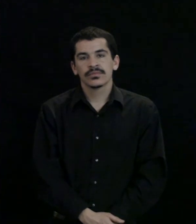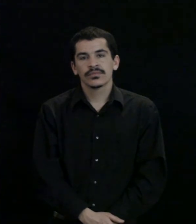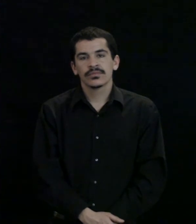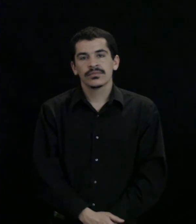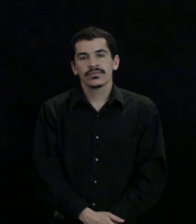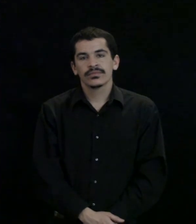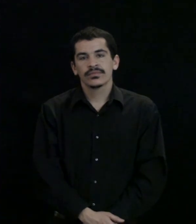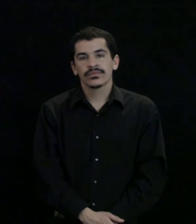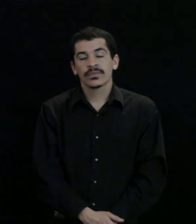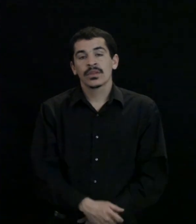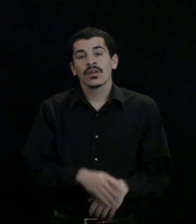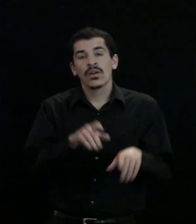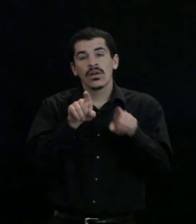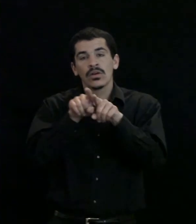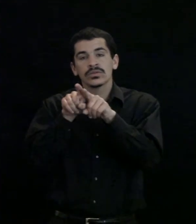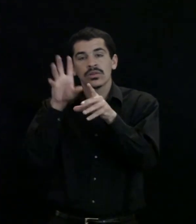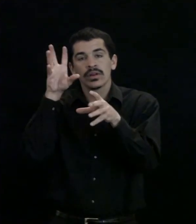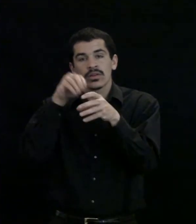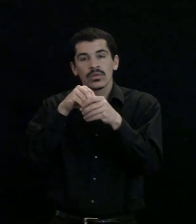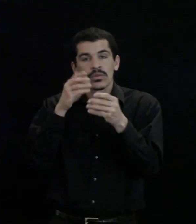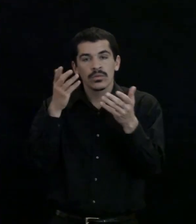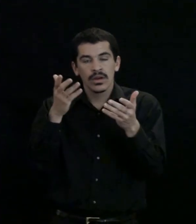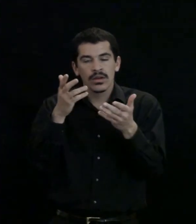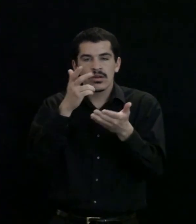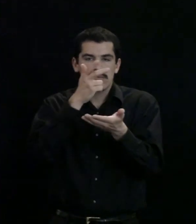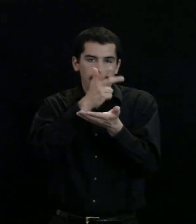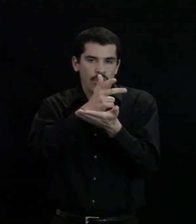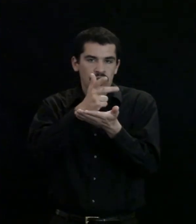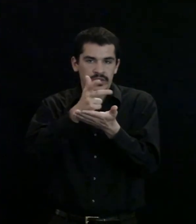of parking space that would be needed.